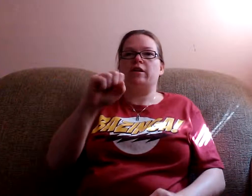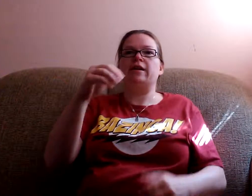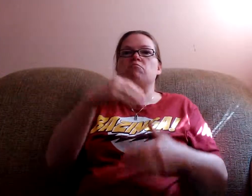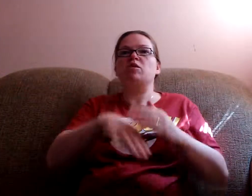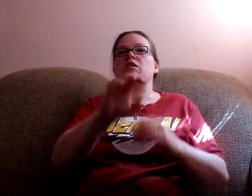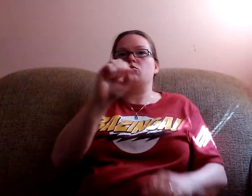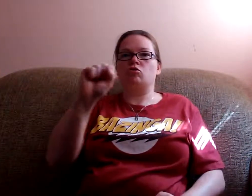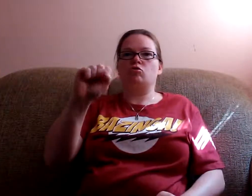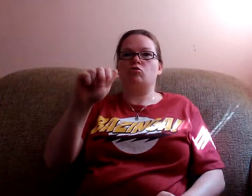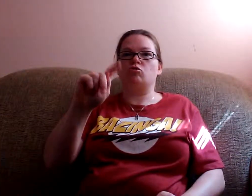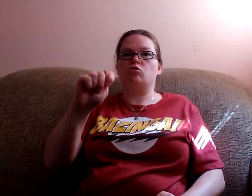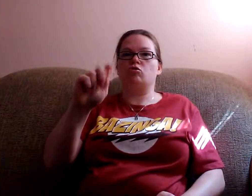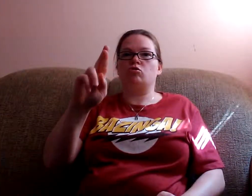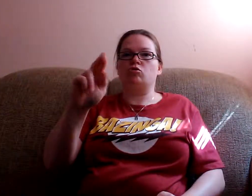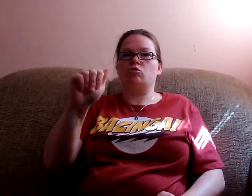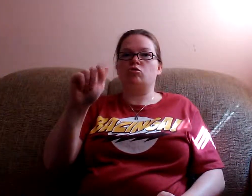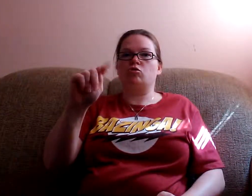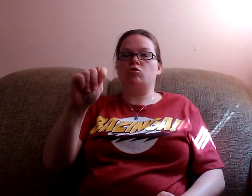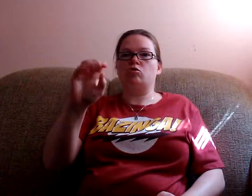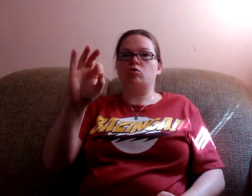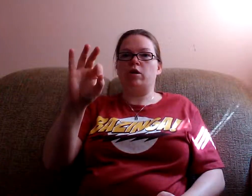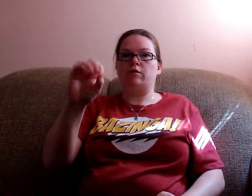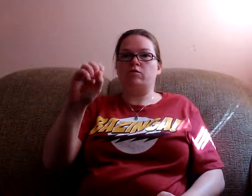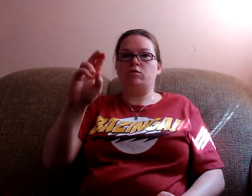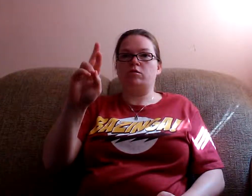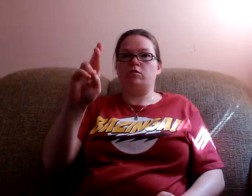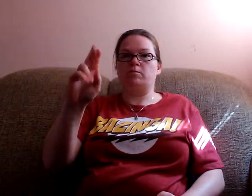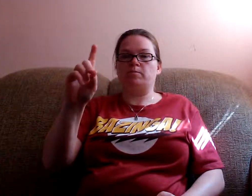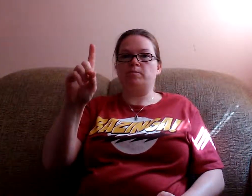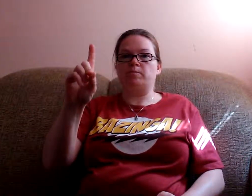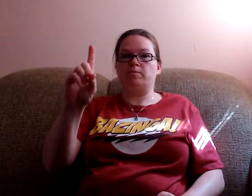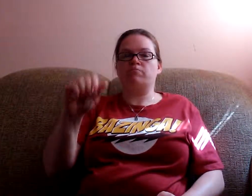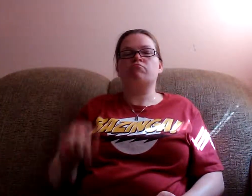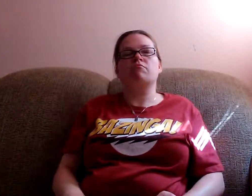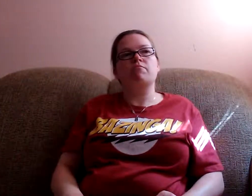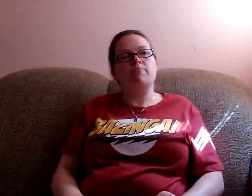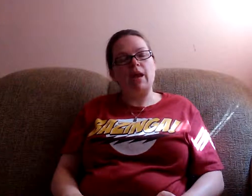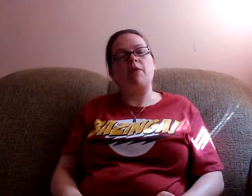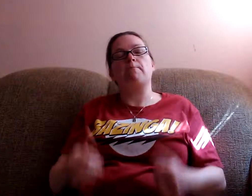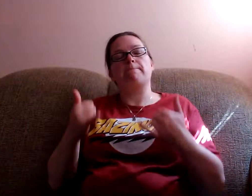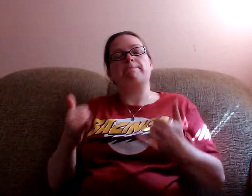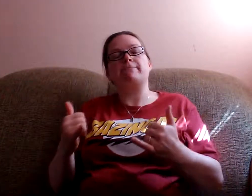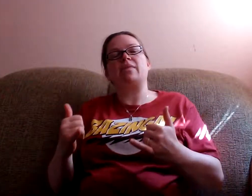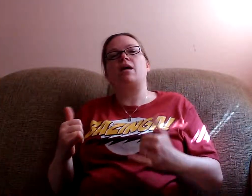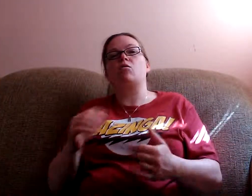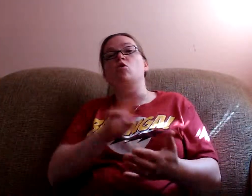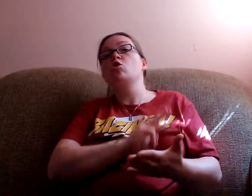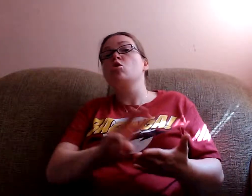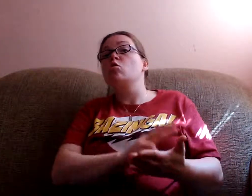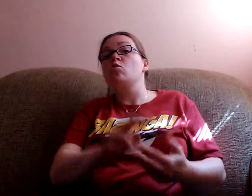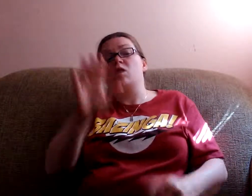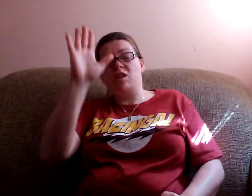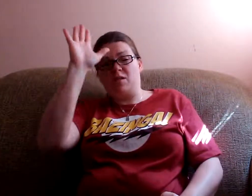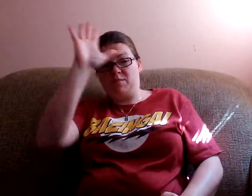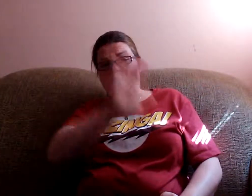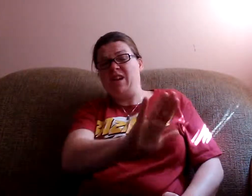the son of a tenant farmer. His brother was a tenant farmer. It didn't take young John very long to realize that if